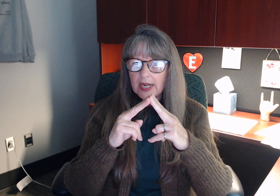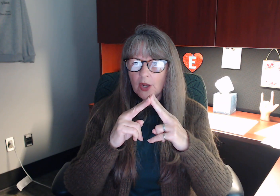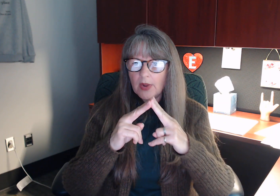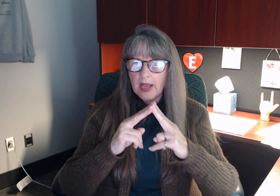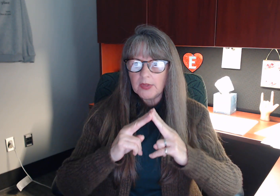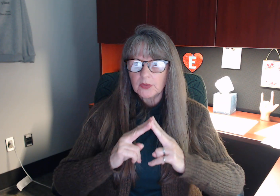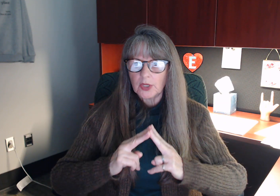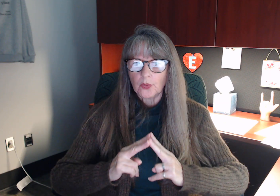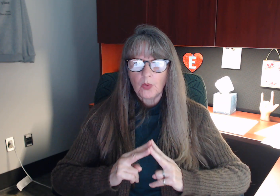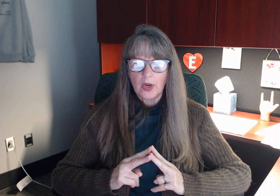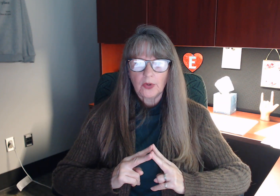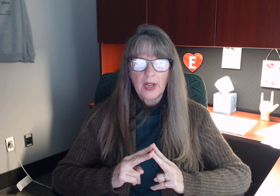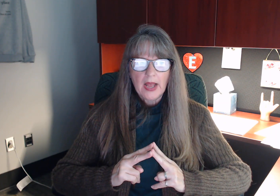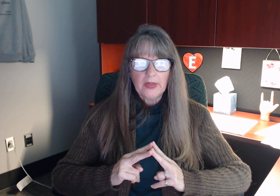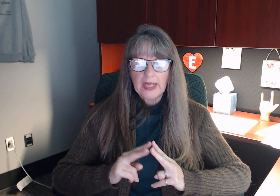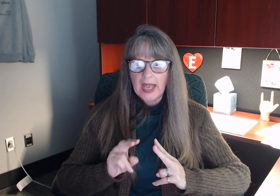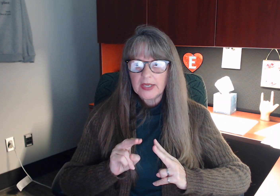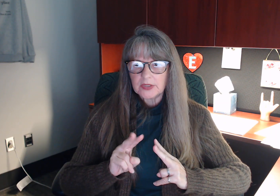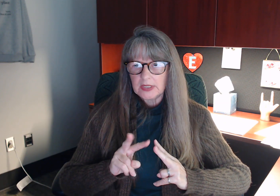volcano, and then it goes underwater, and then it has these